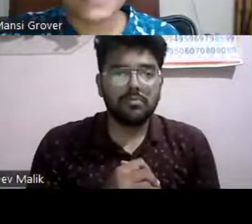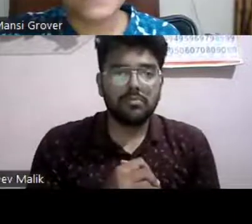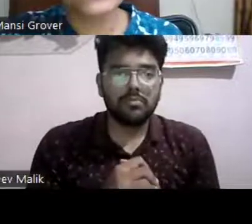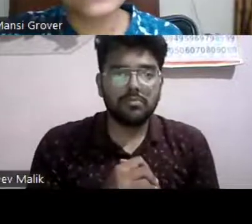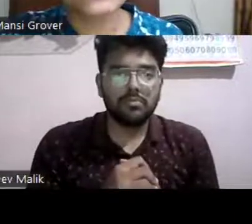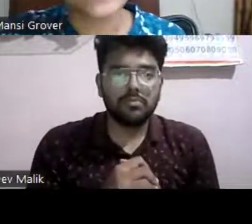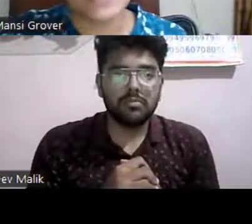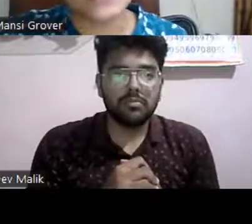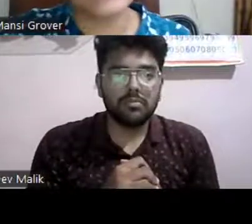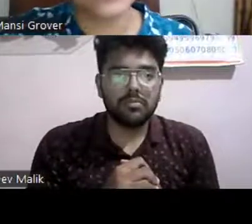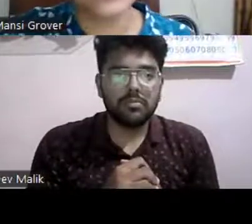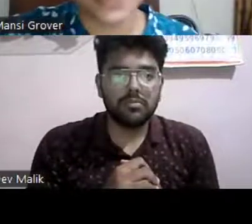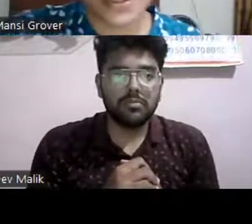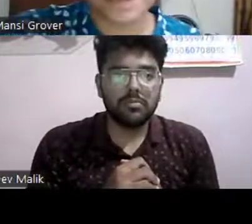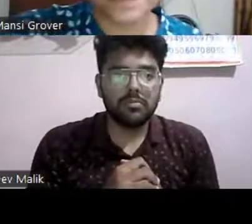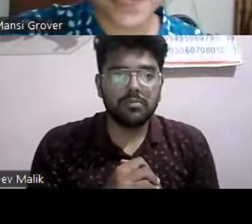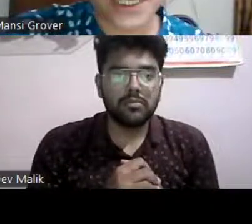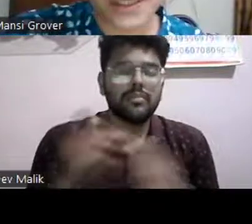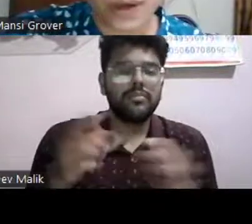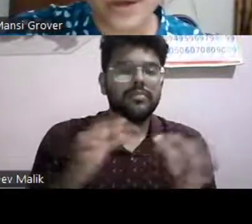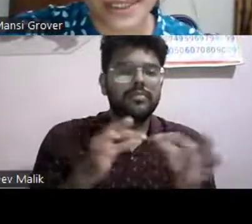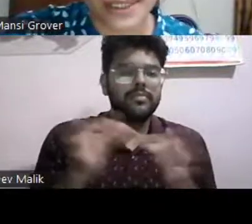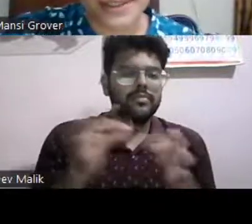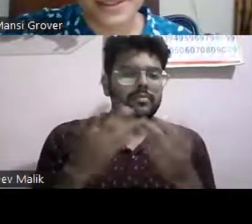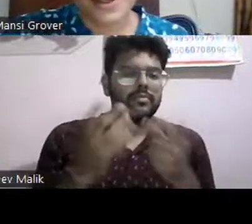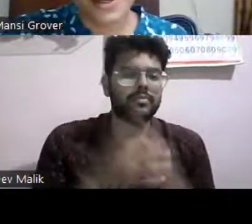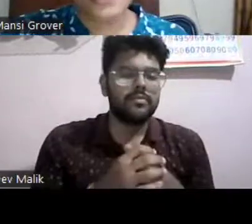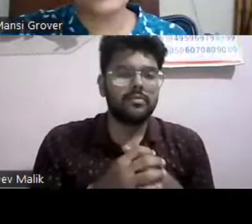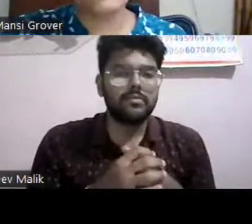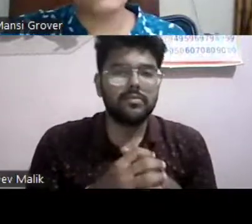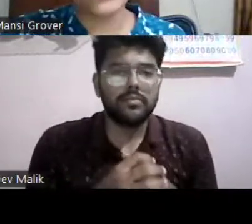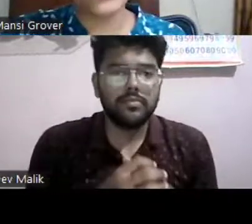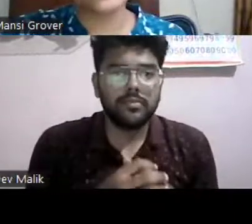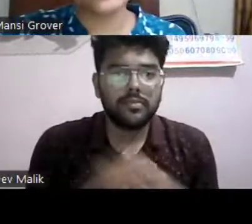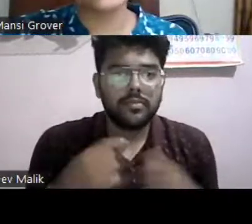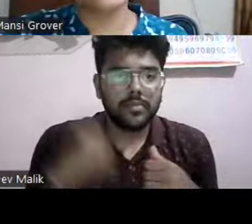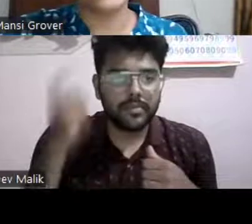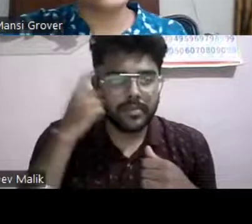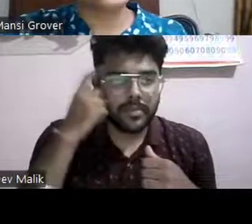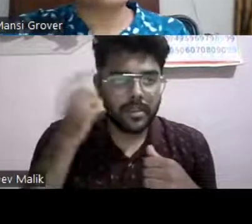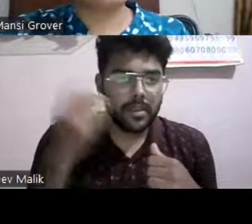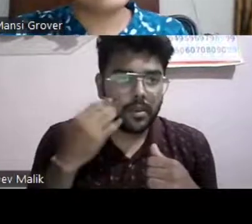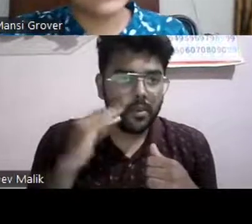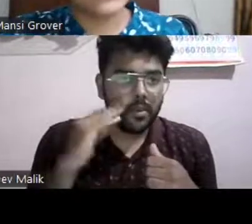And let's be a little candid about it. It's all right. I think when we are